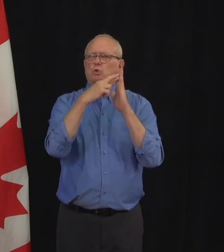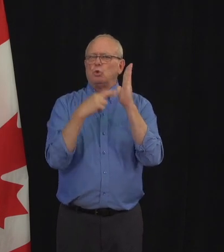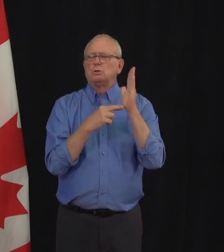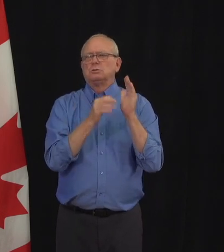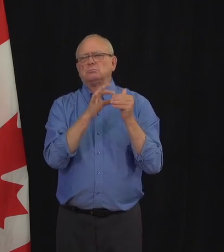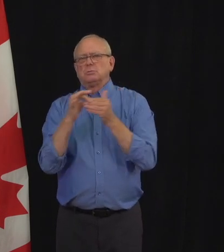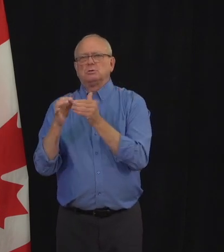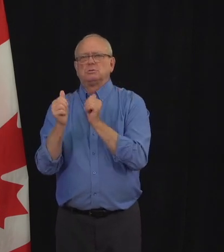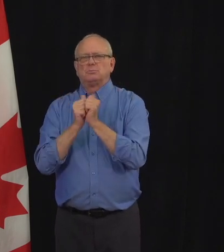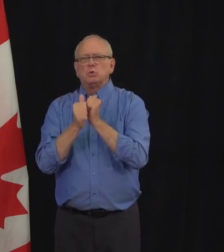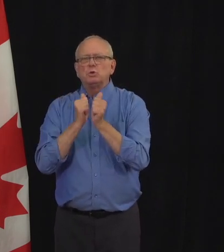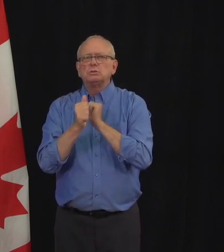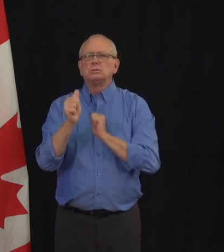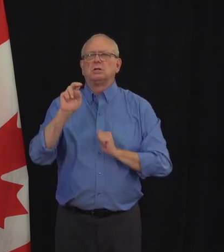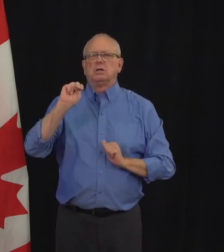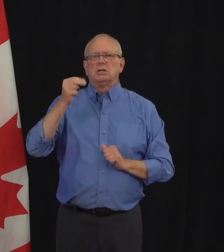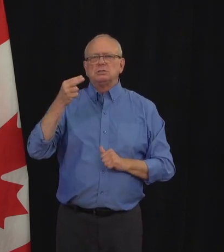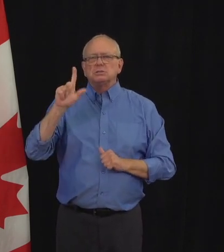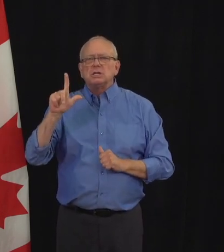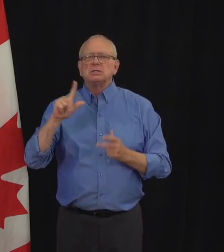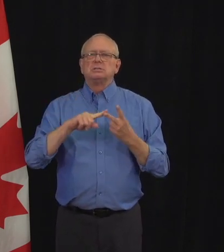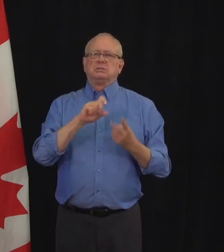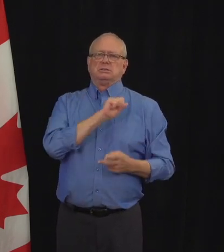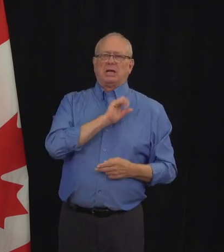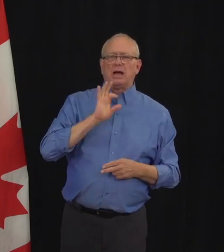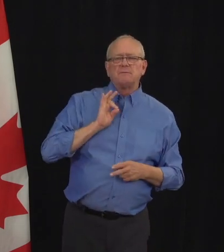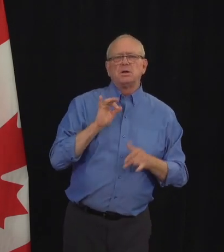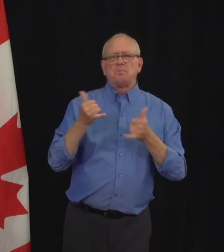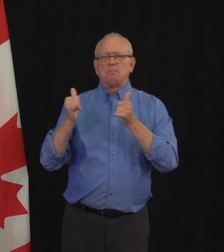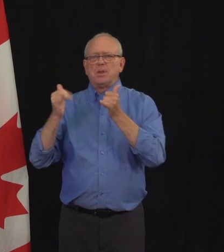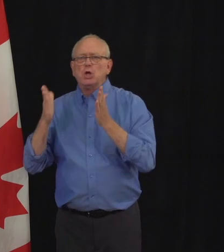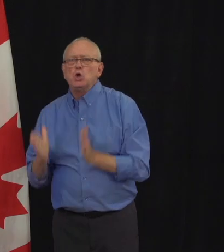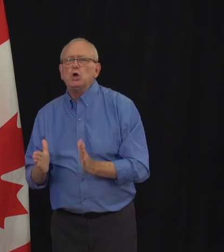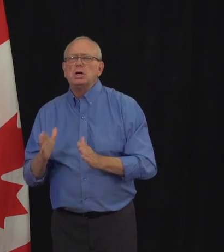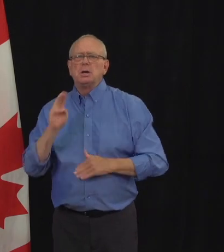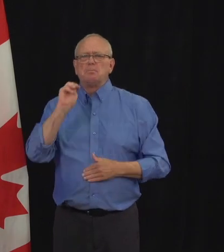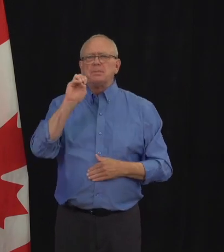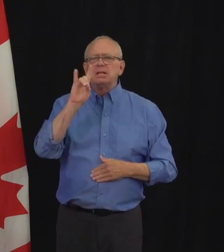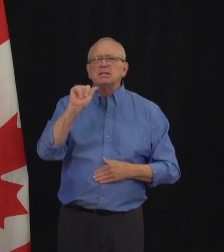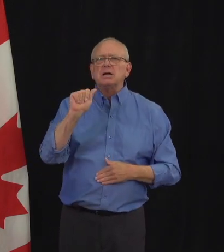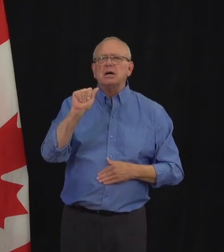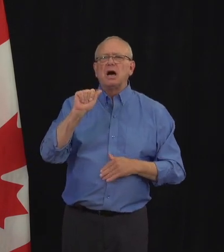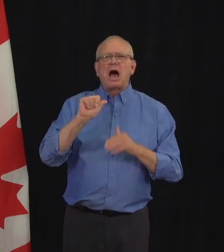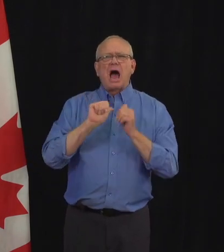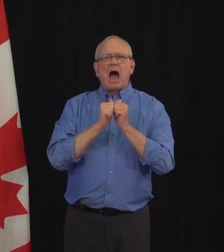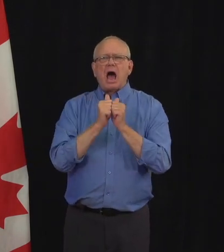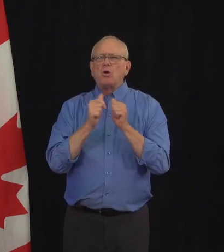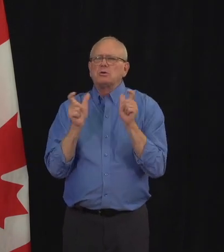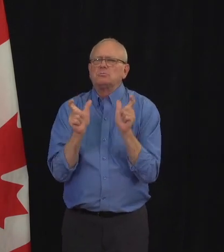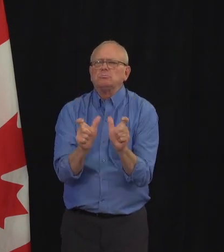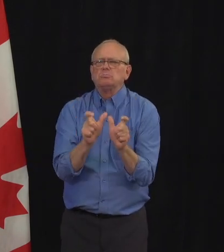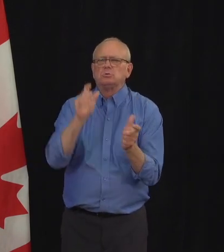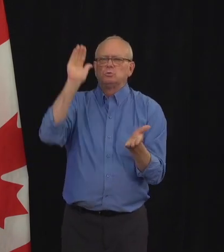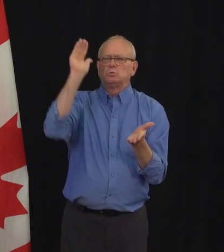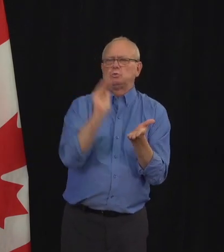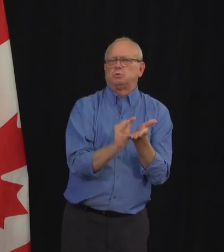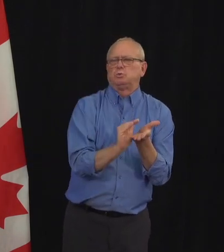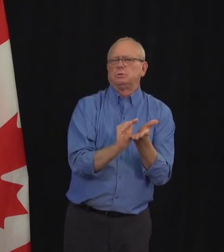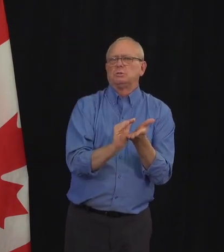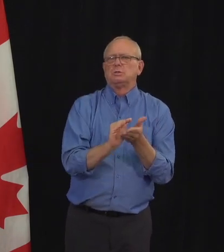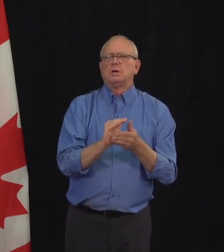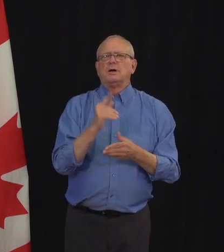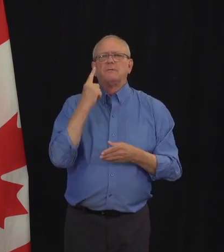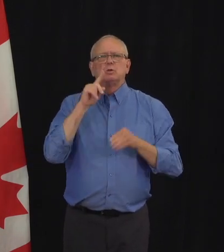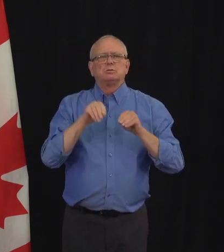media, and to minimize any risk of virus spreading to the general public. While there are many components, the